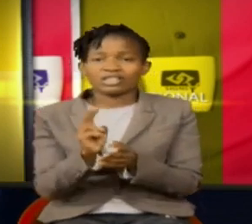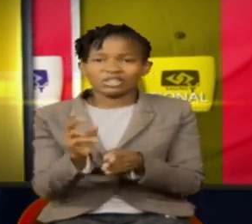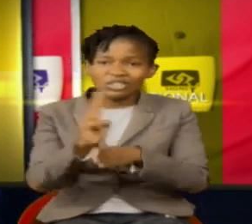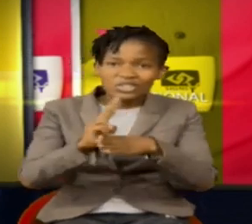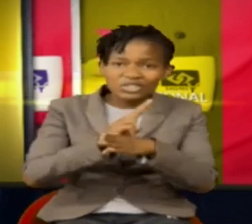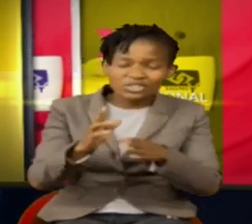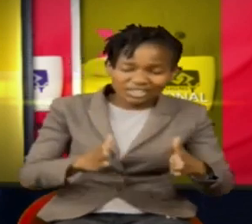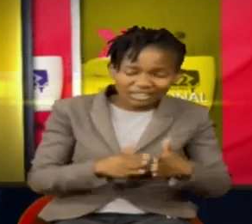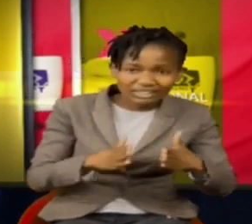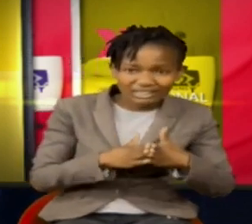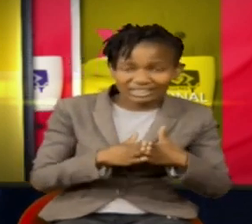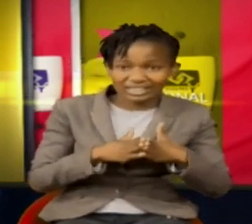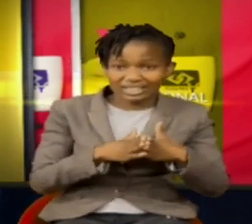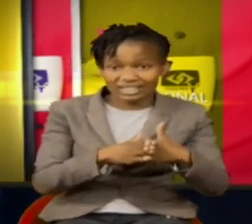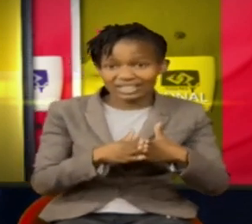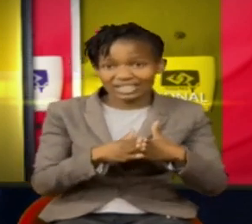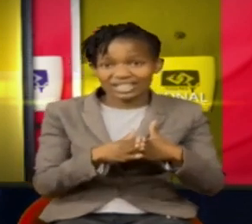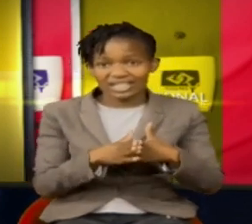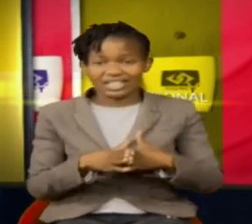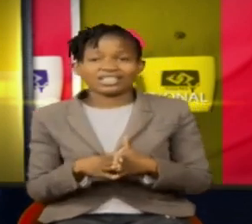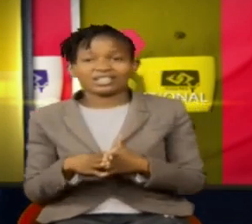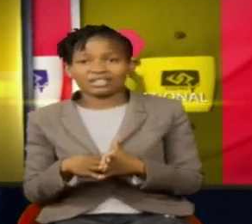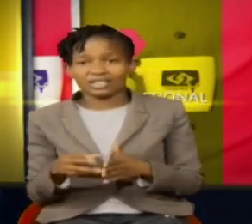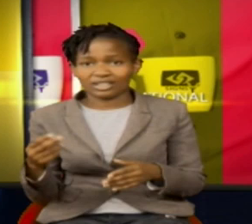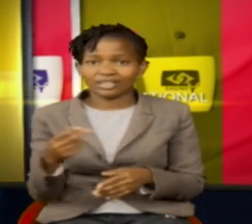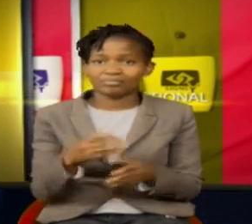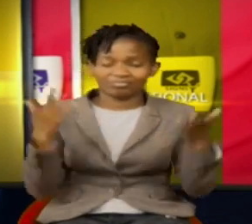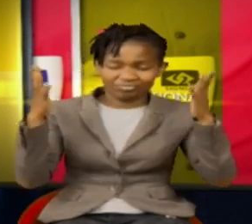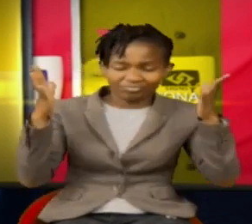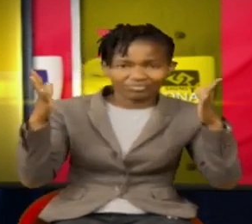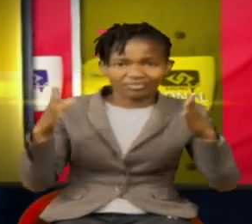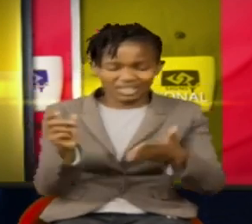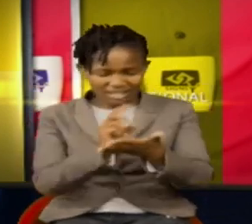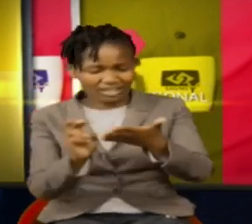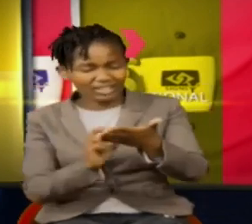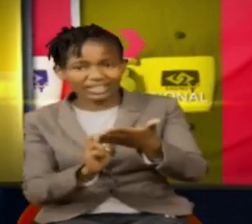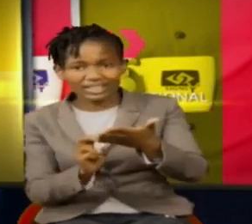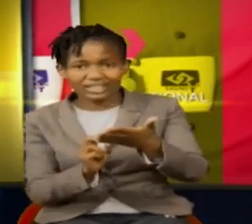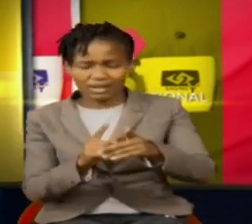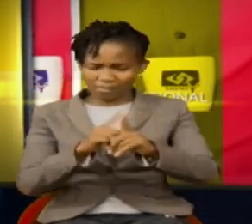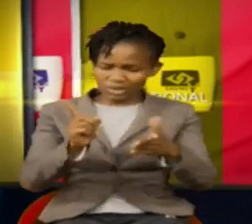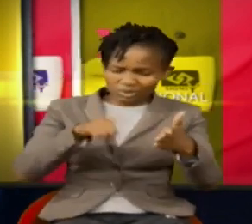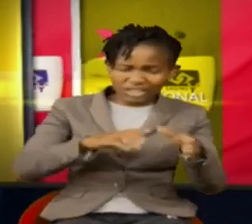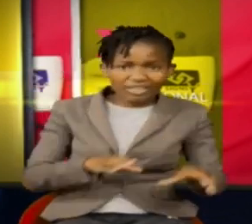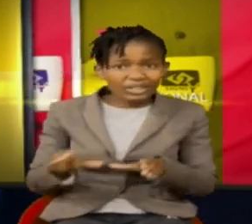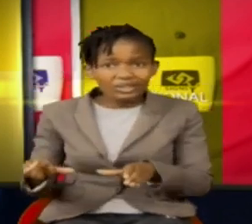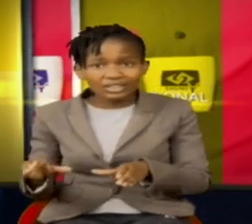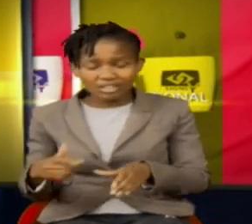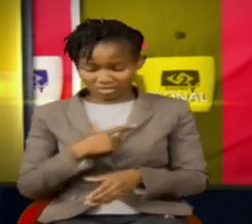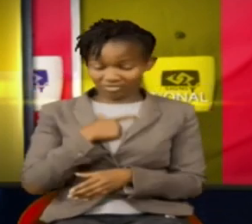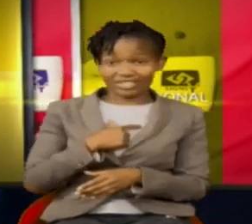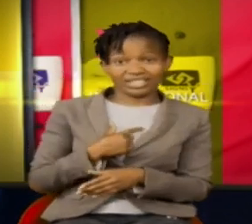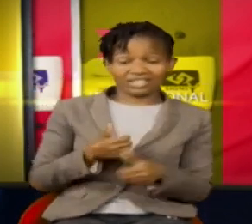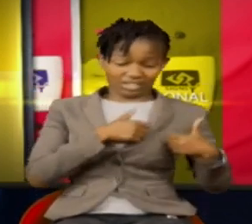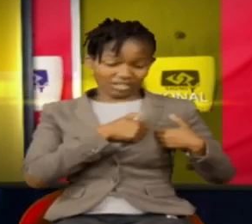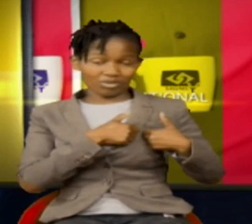people. Precisely. Precisely. Holidays, they're reading, they're doing holiday homework. Yeah, yes. But what are they doing during holidays? Visiting their